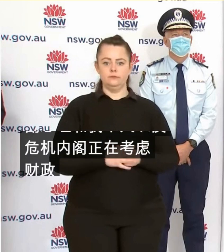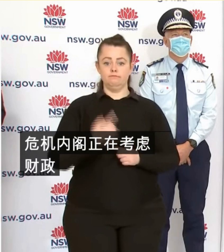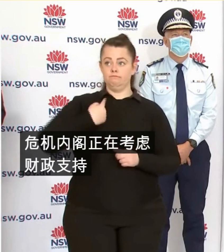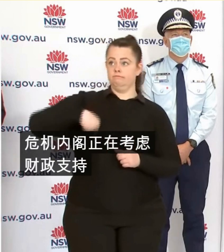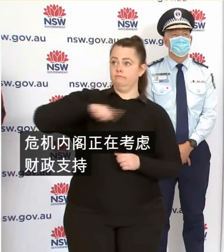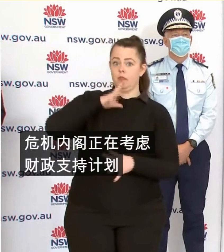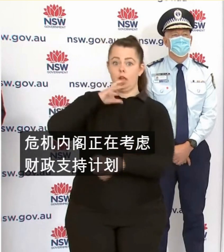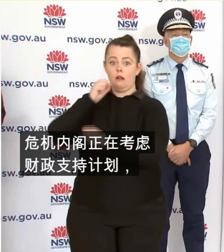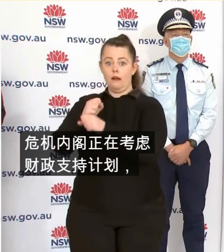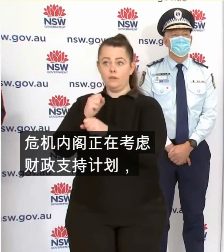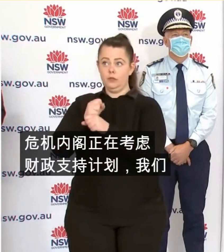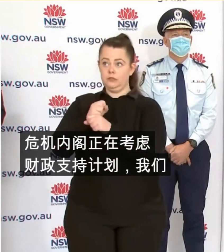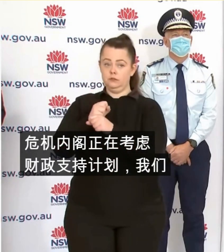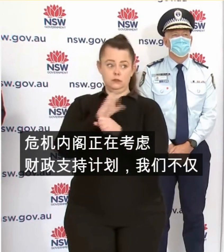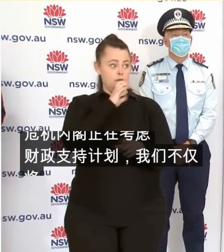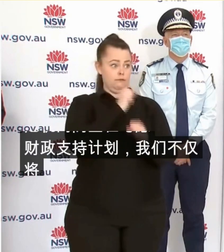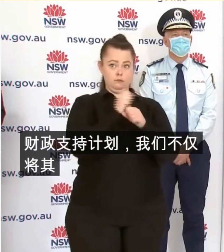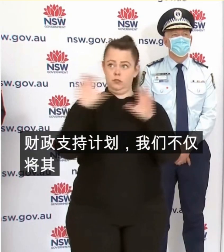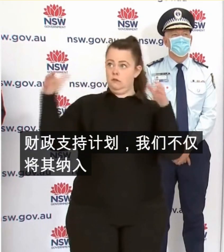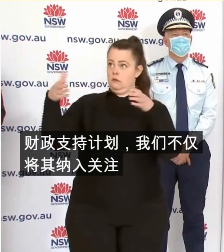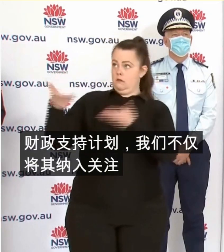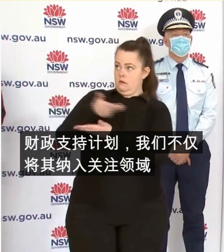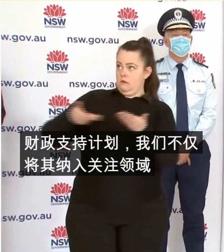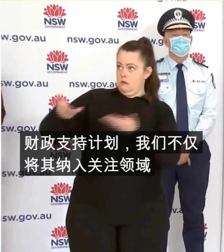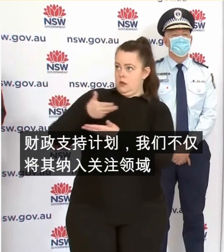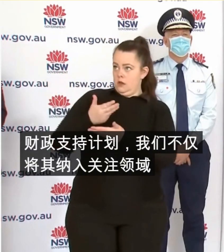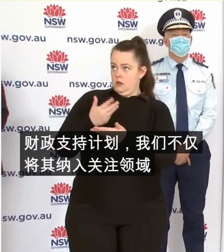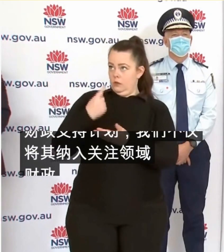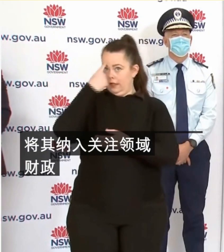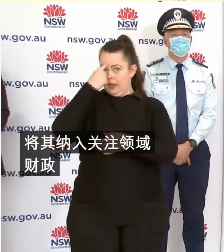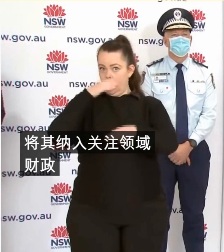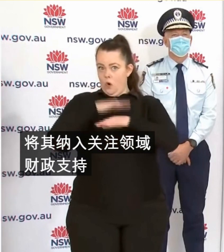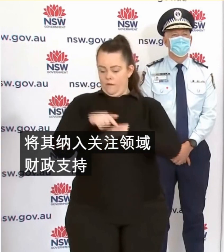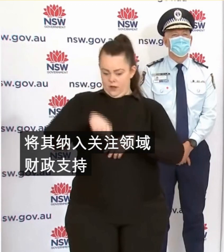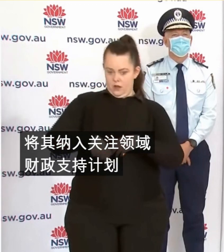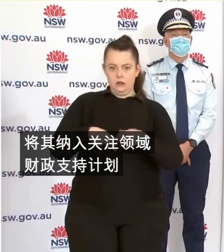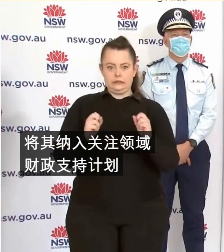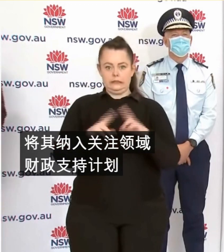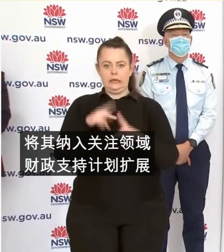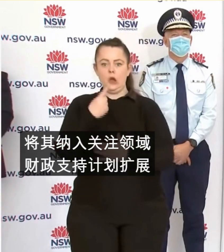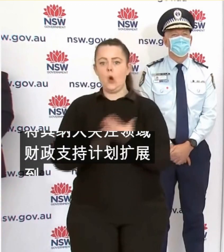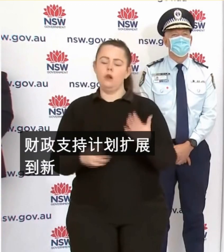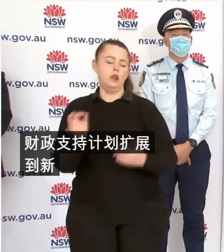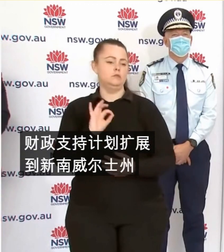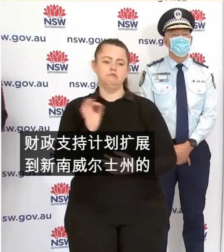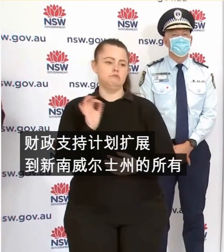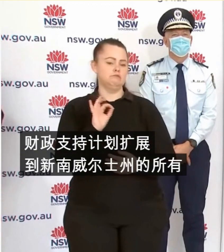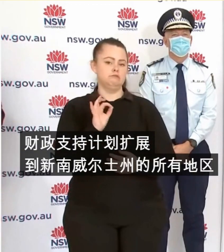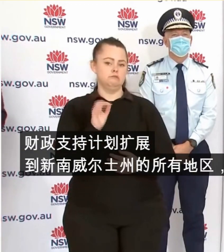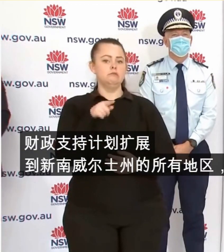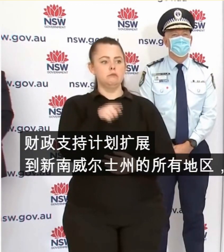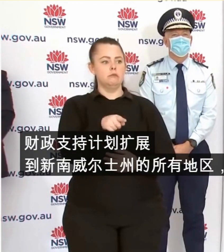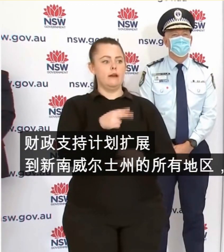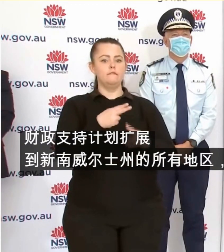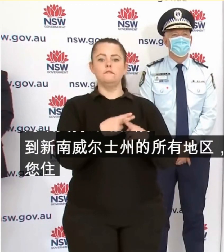Cabinet were considering the financial support package, we didn't just include it to the areas of concern. Our financial support package extends to all of New